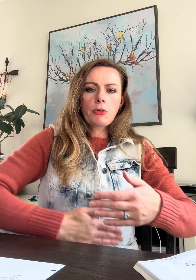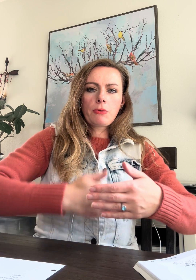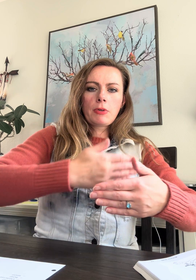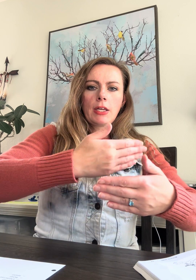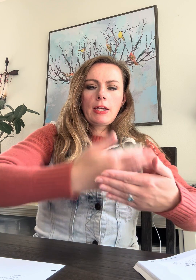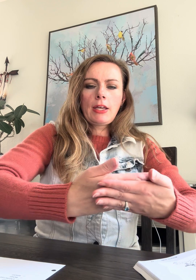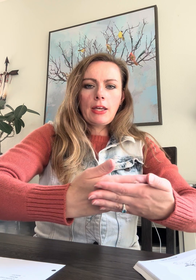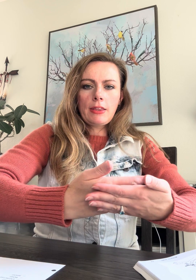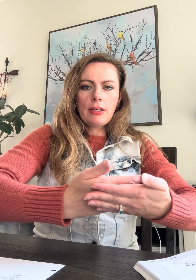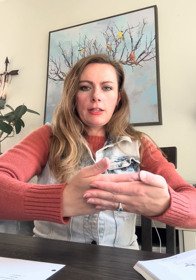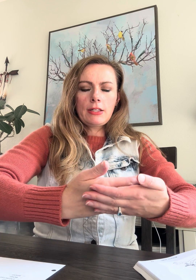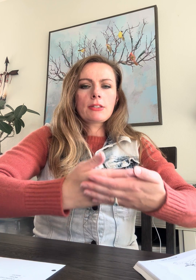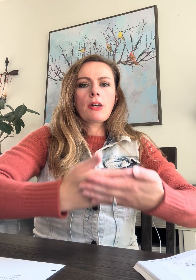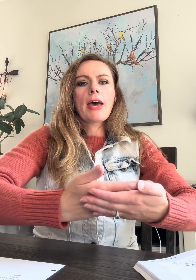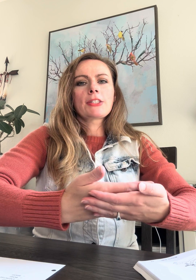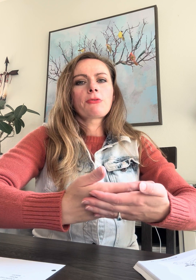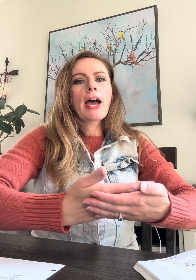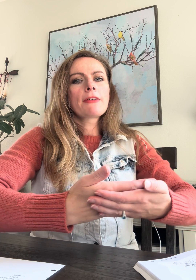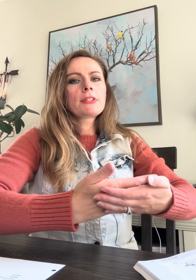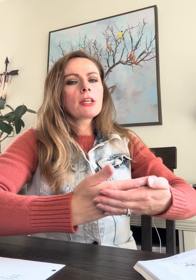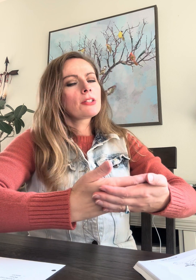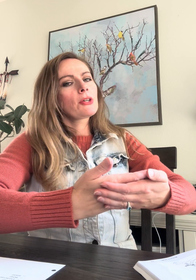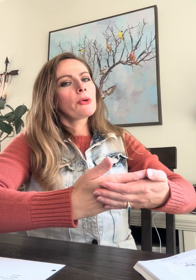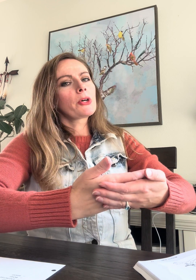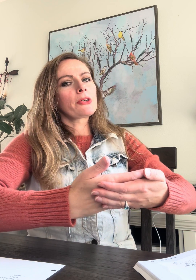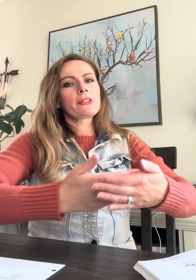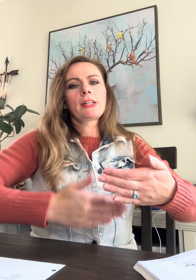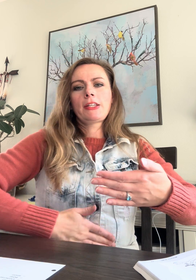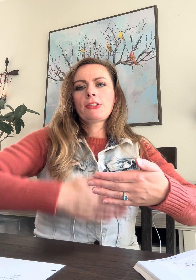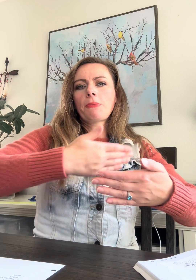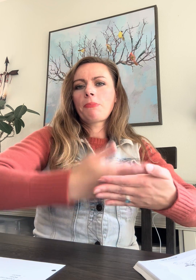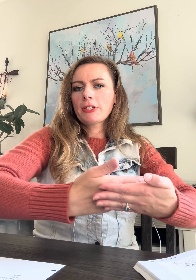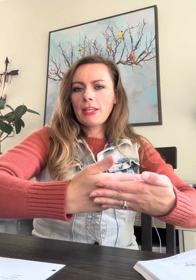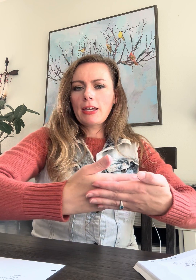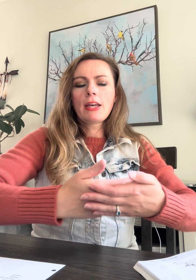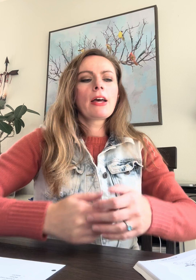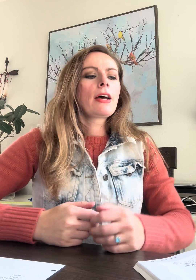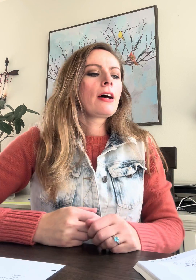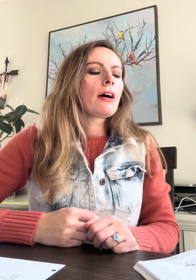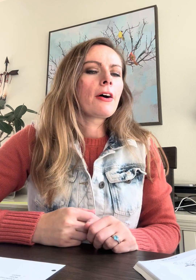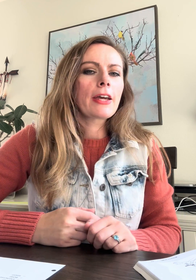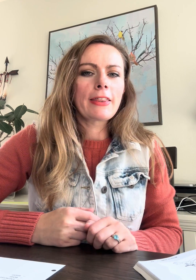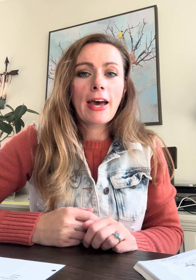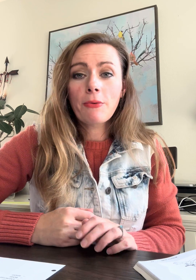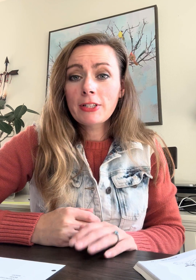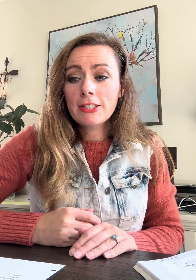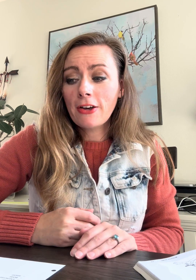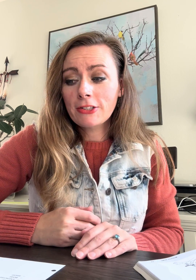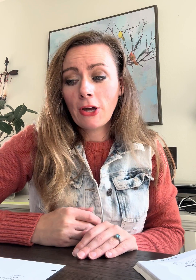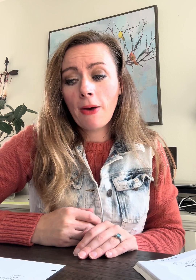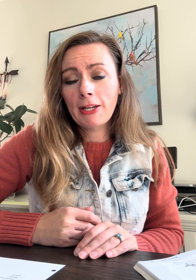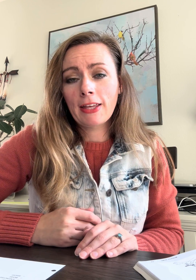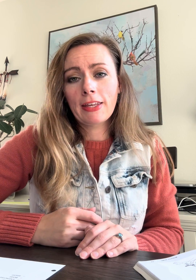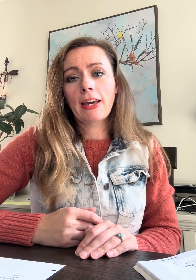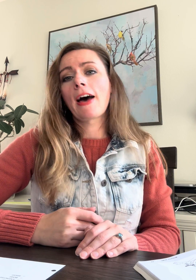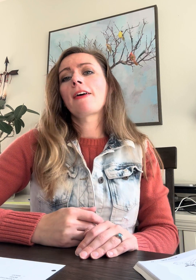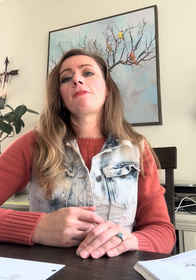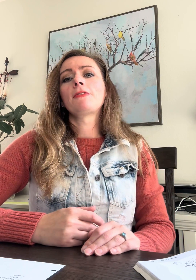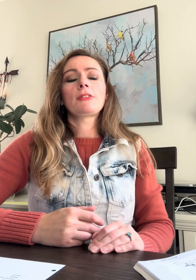womb and then has arrived to the world. It's your birthday. Okay, that one's not as common, I think. I've